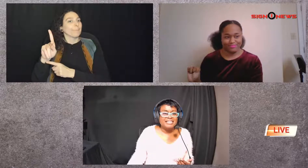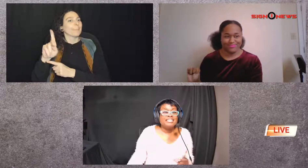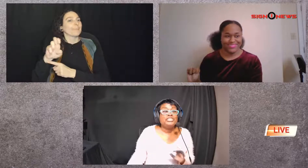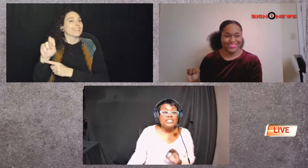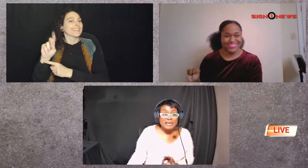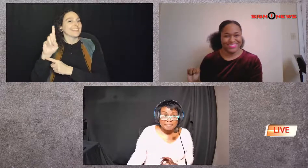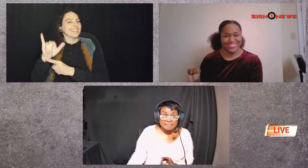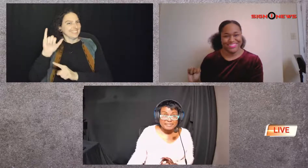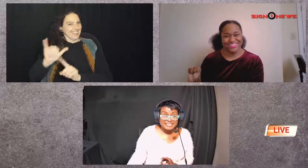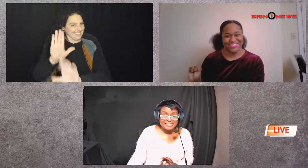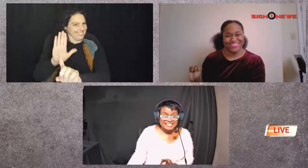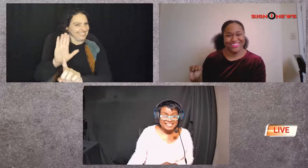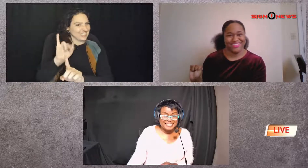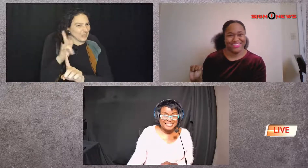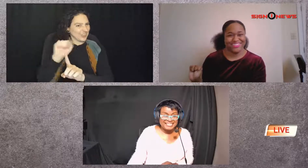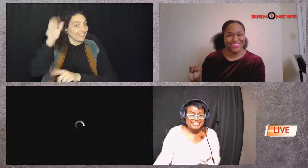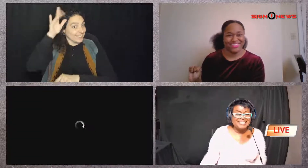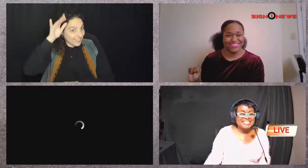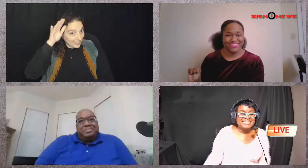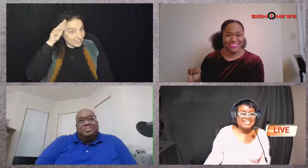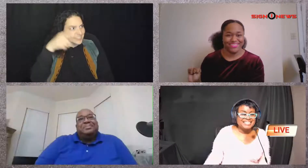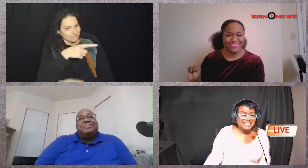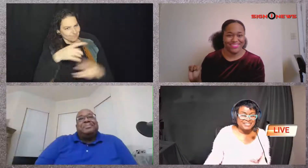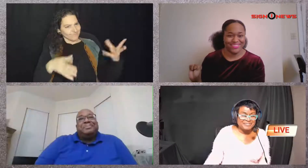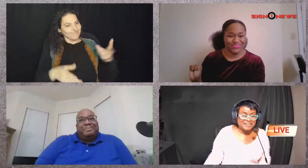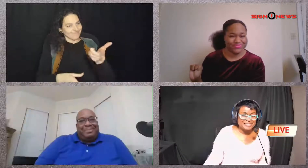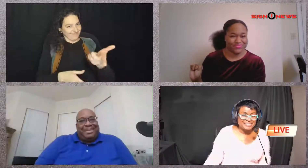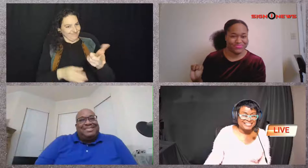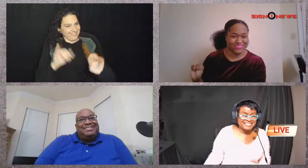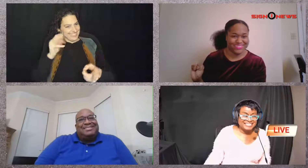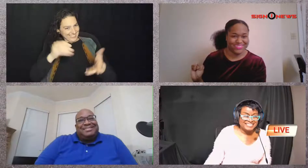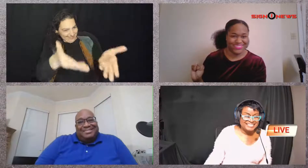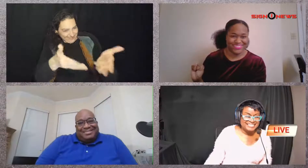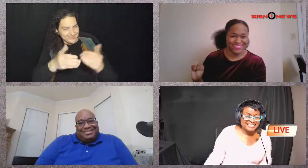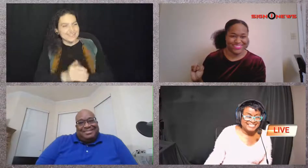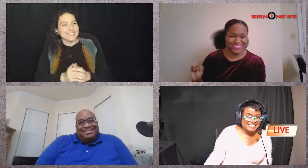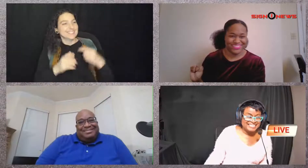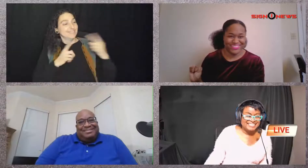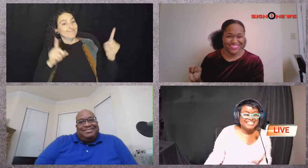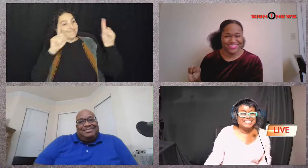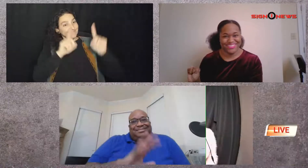met Jim Kennedy. That's her father.